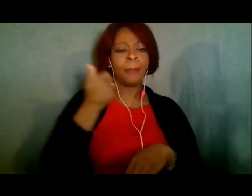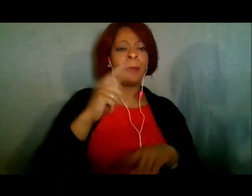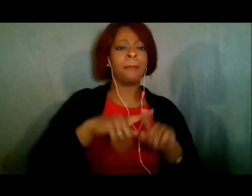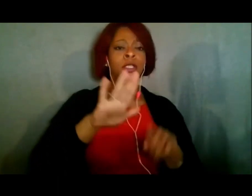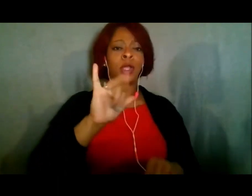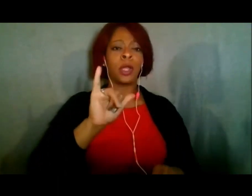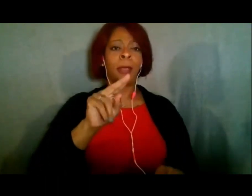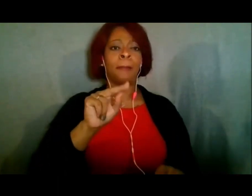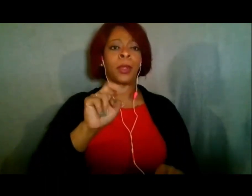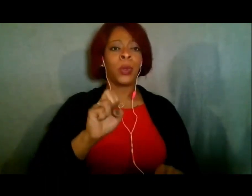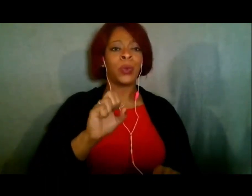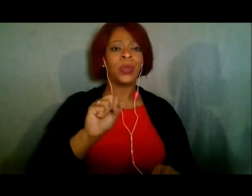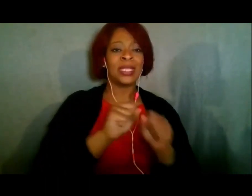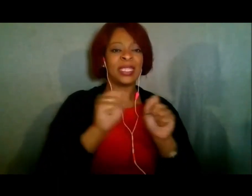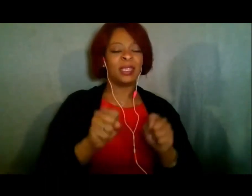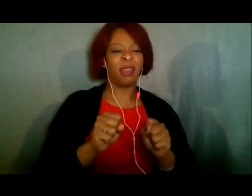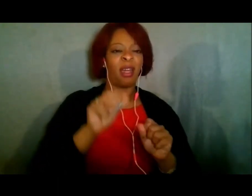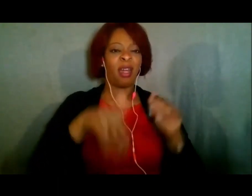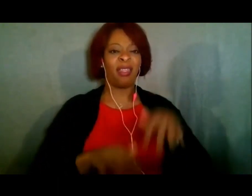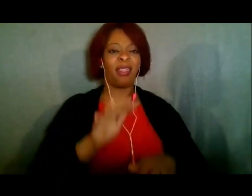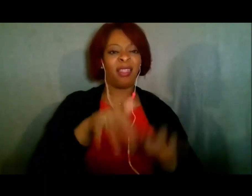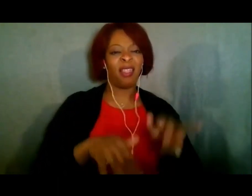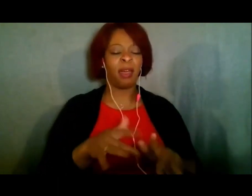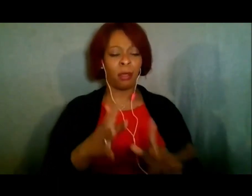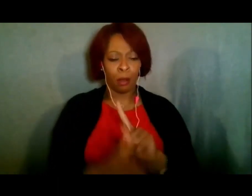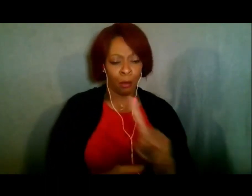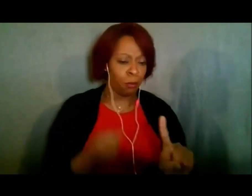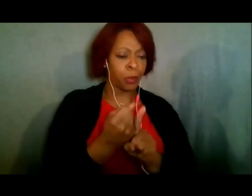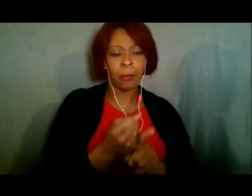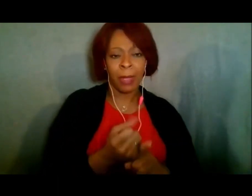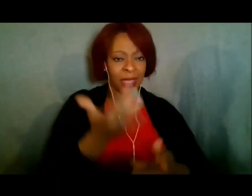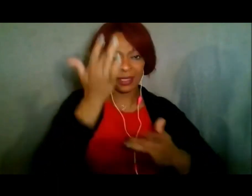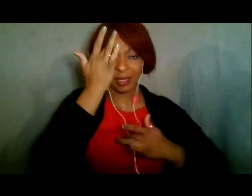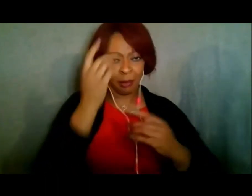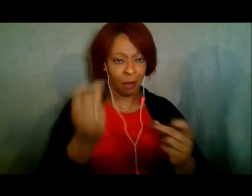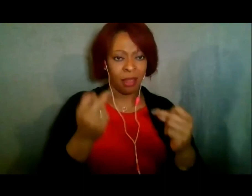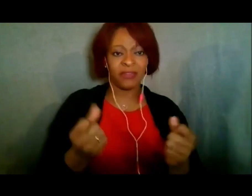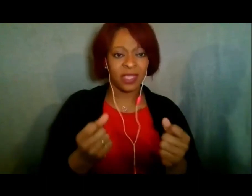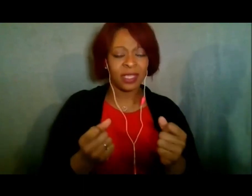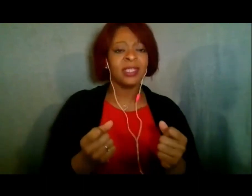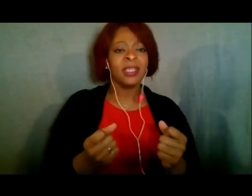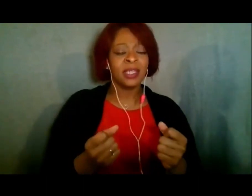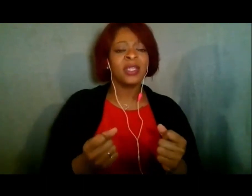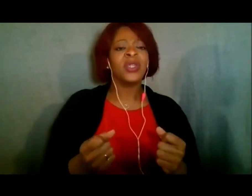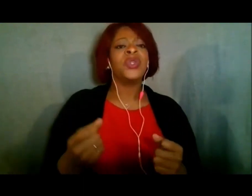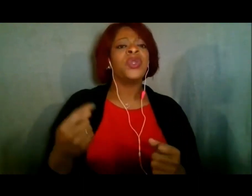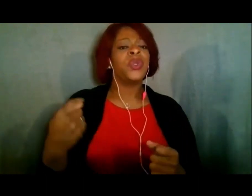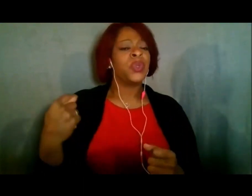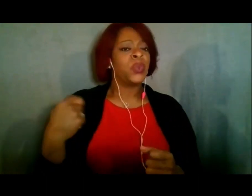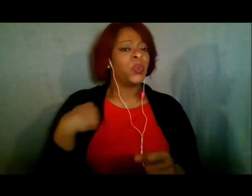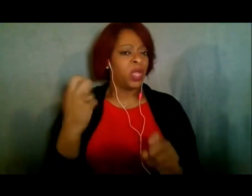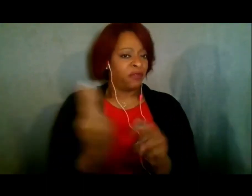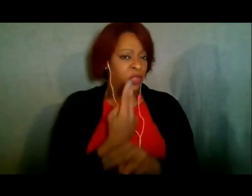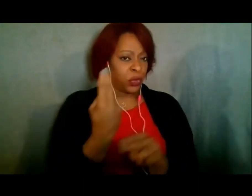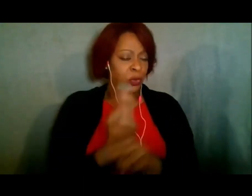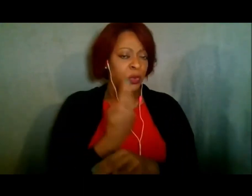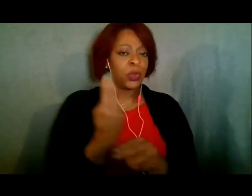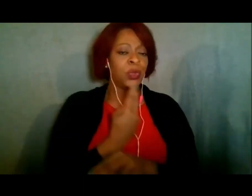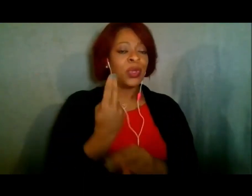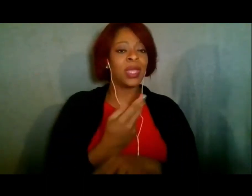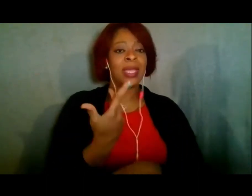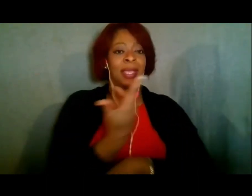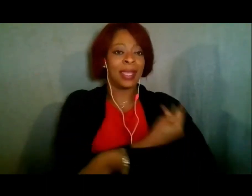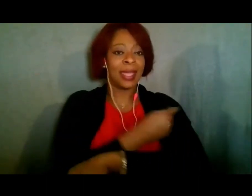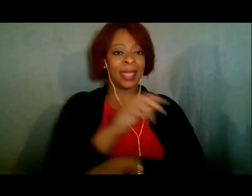system kind of goes wacky, and then you get very sick. In fact, we've had to use steroids,